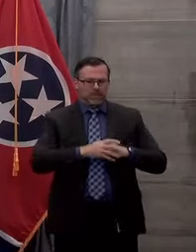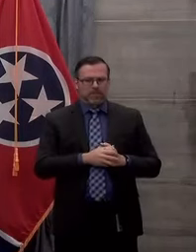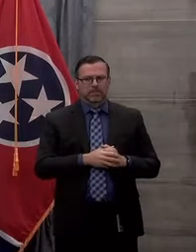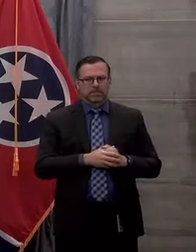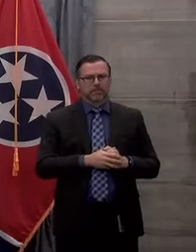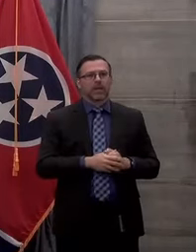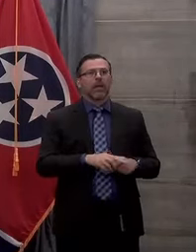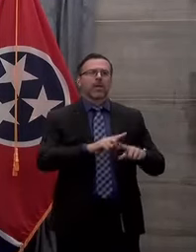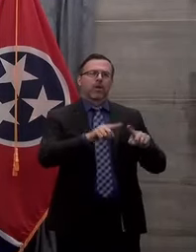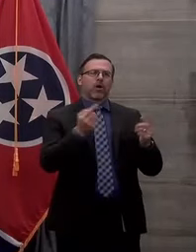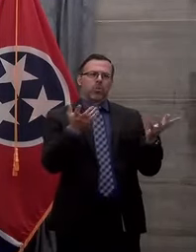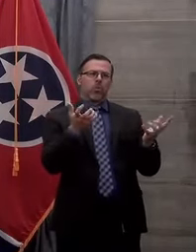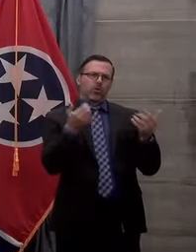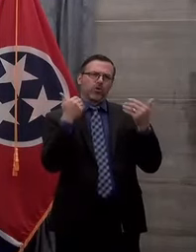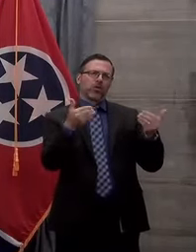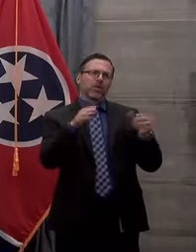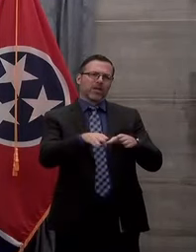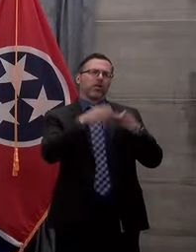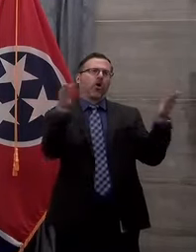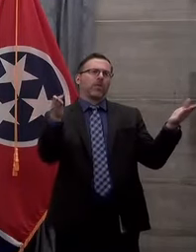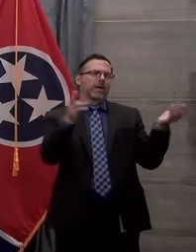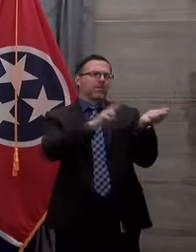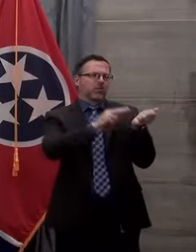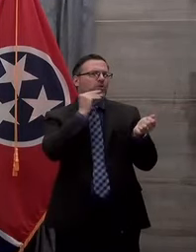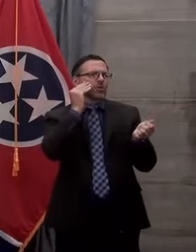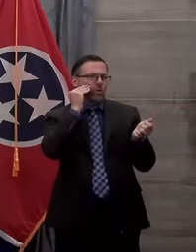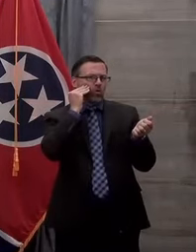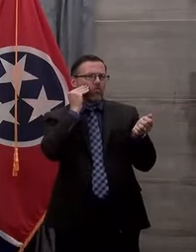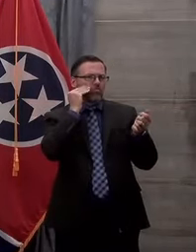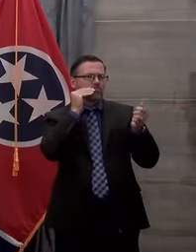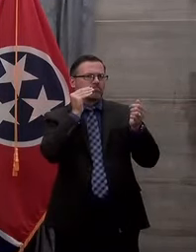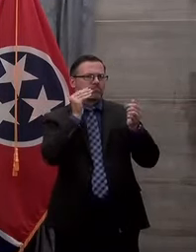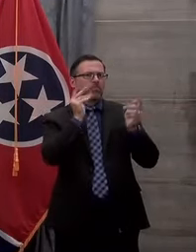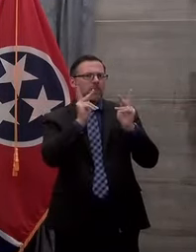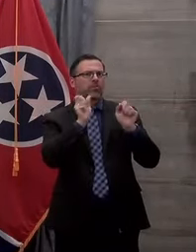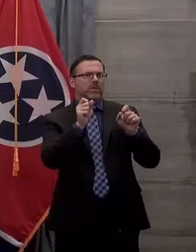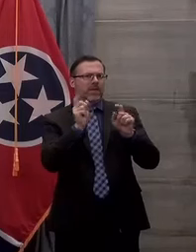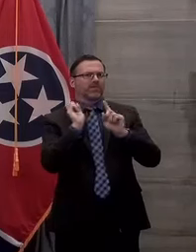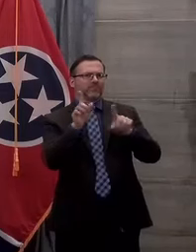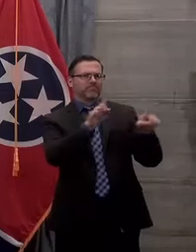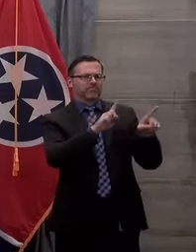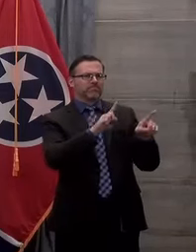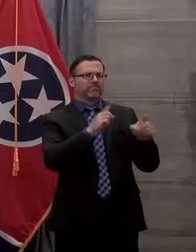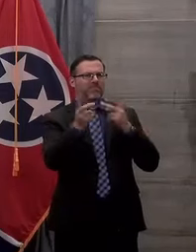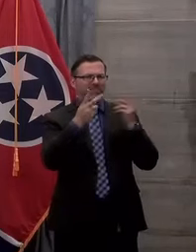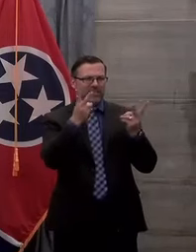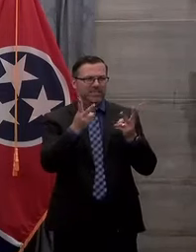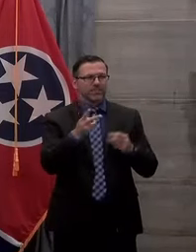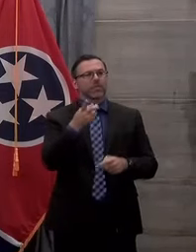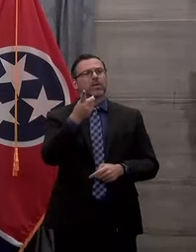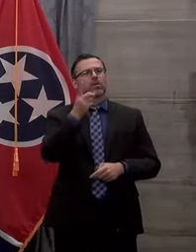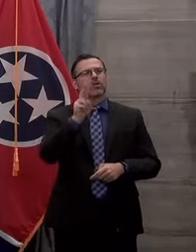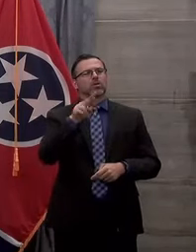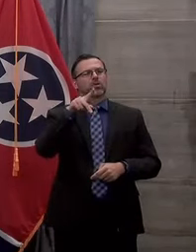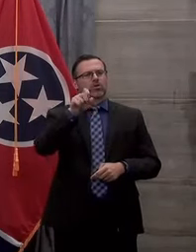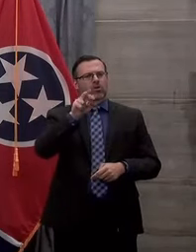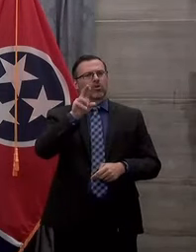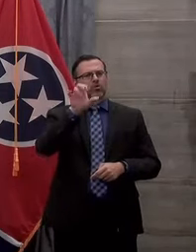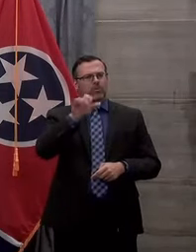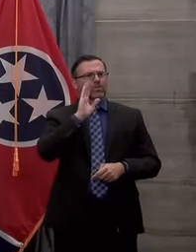we do want to open up those facilities for visitation. Dr. Piercy is going to give more information about what